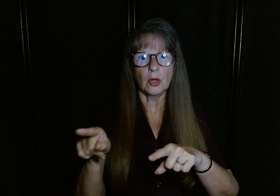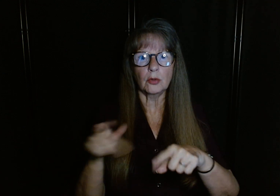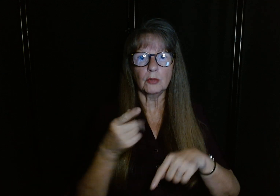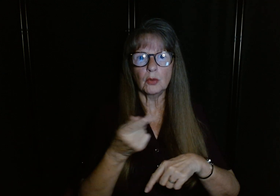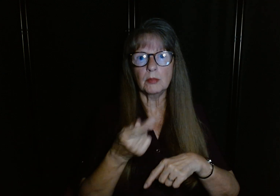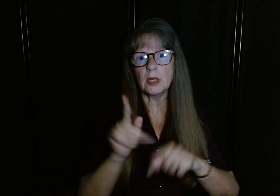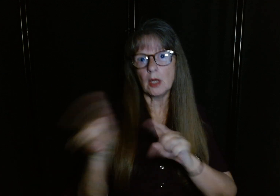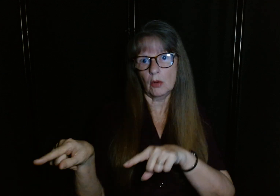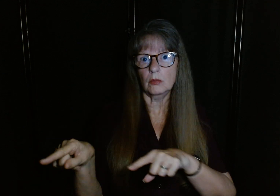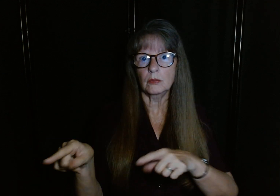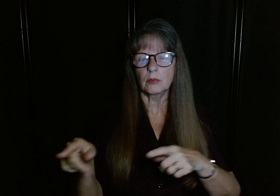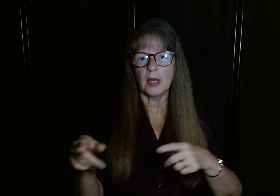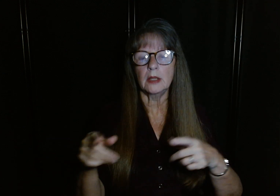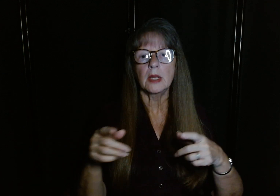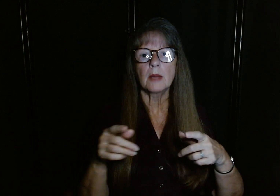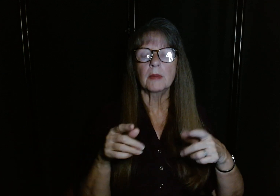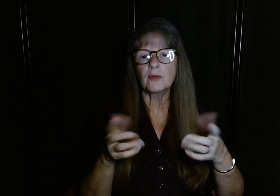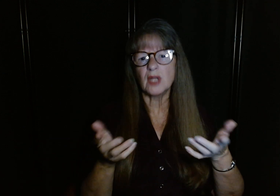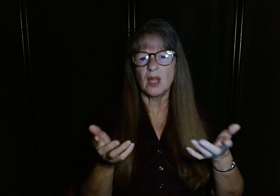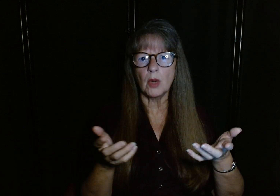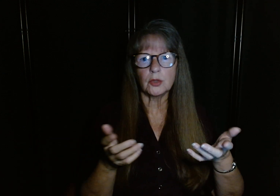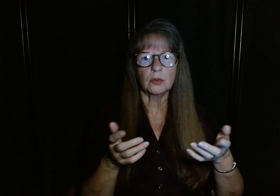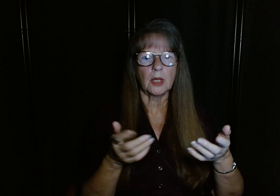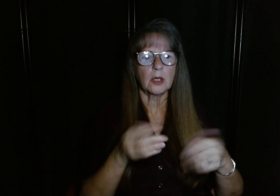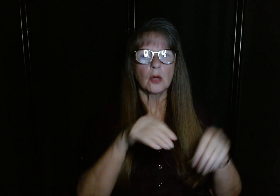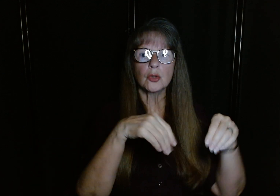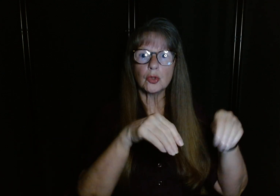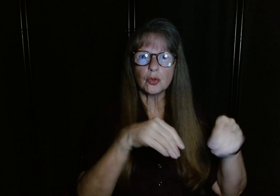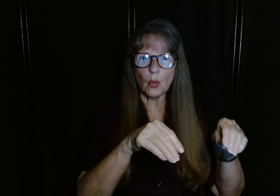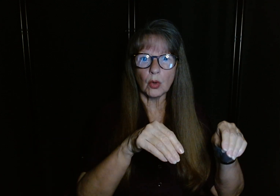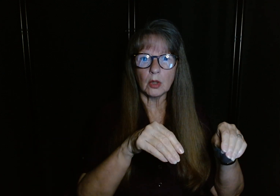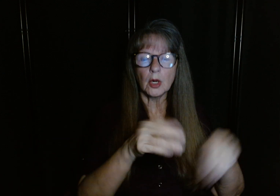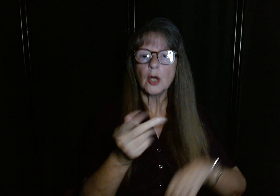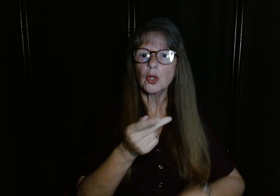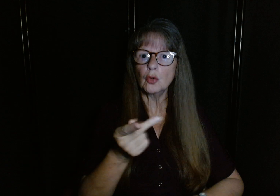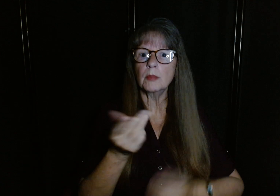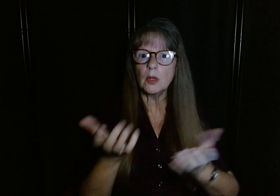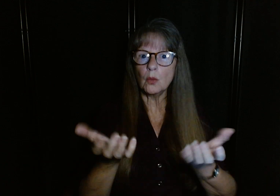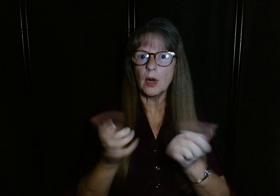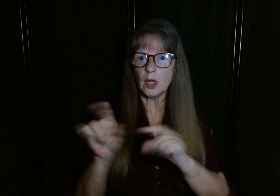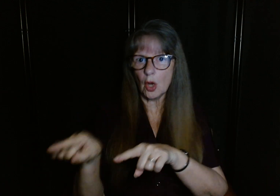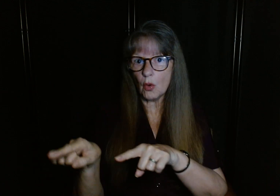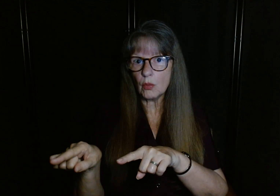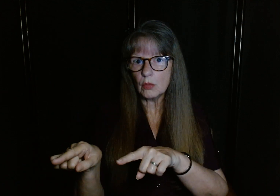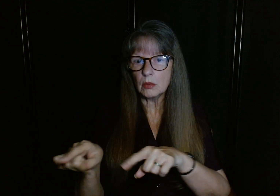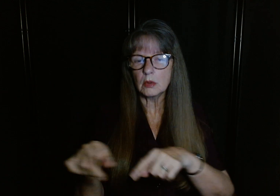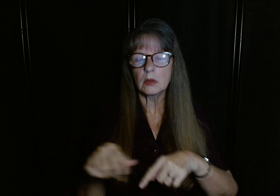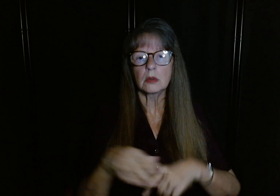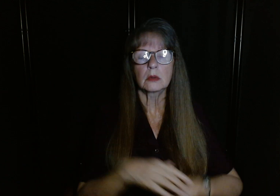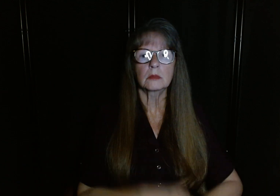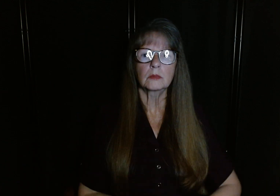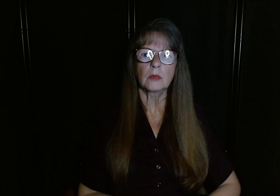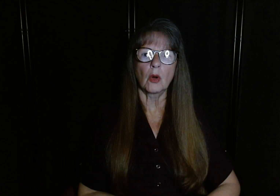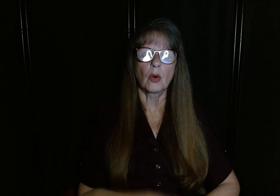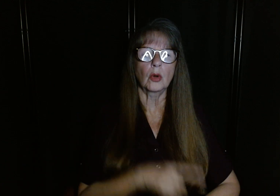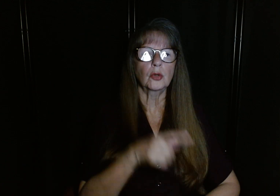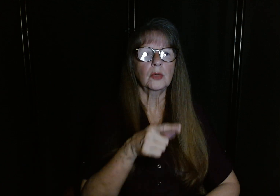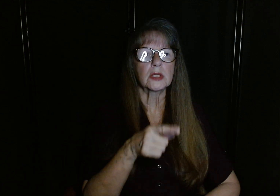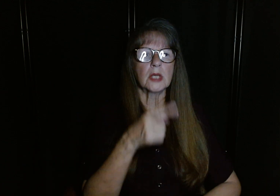you and me go, right? But if you say you want to, like, store, you and me want to go, or you could